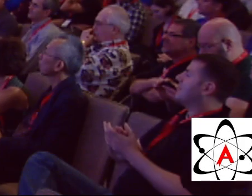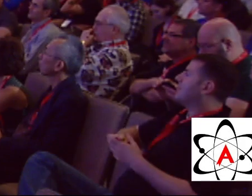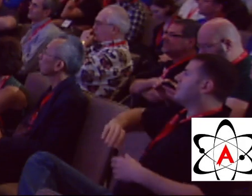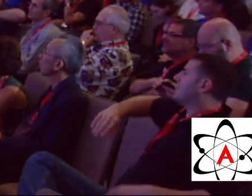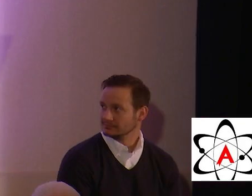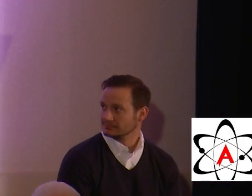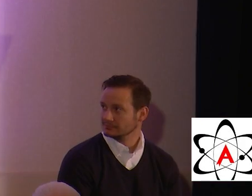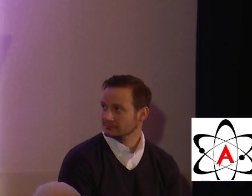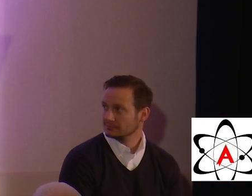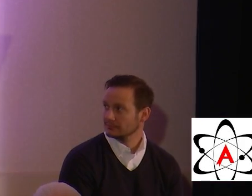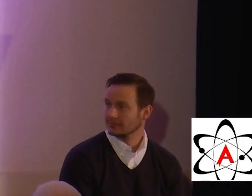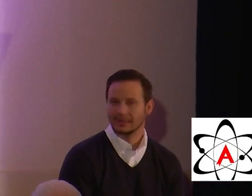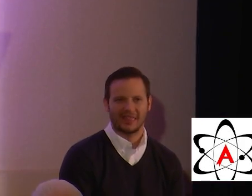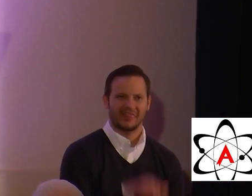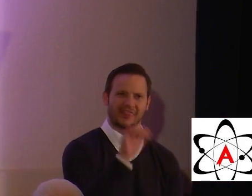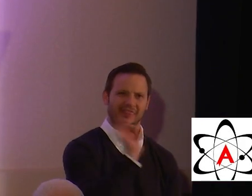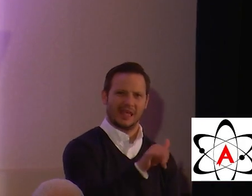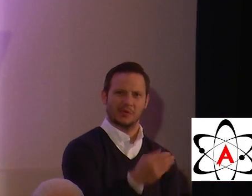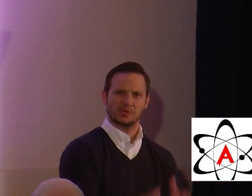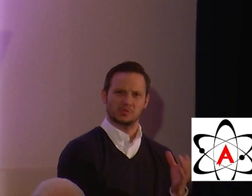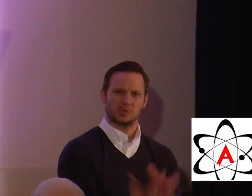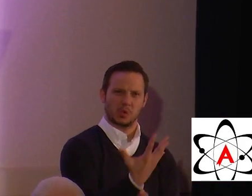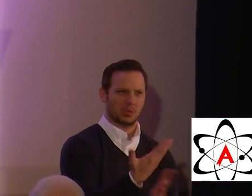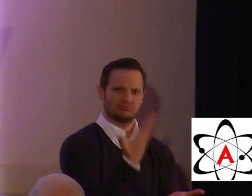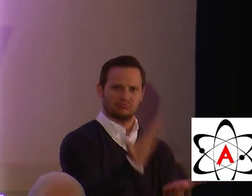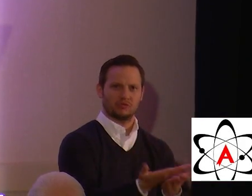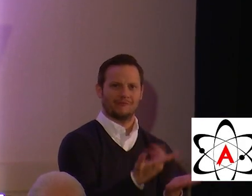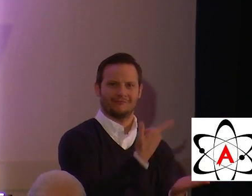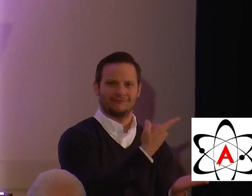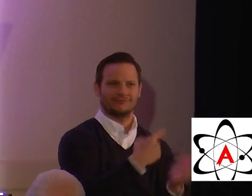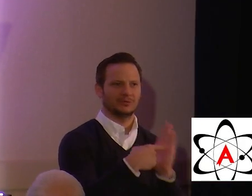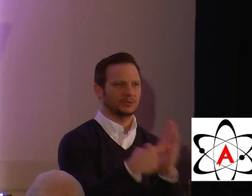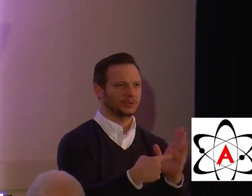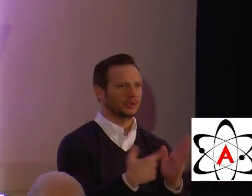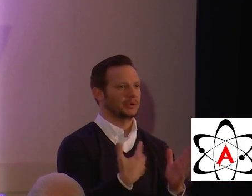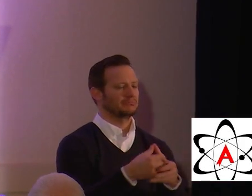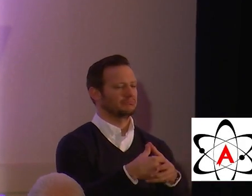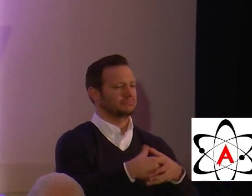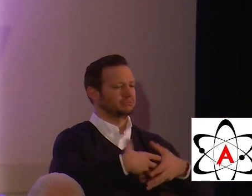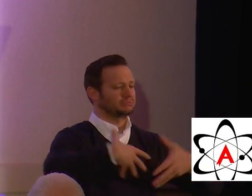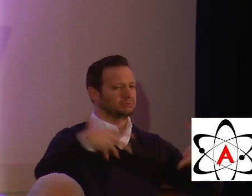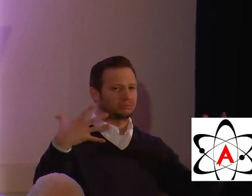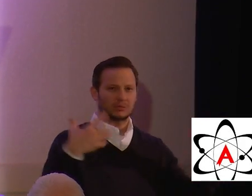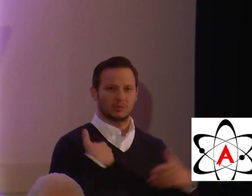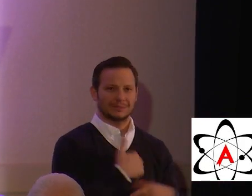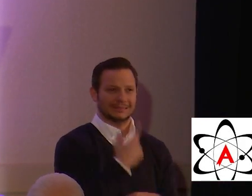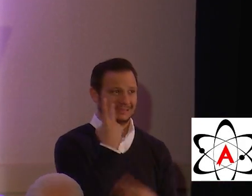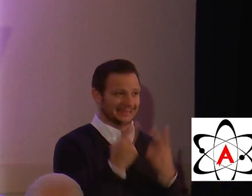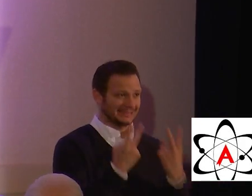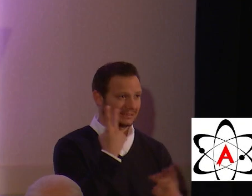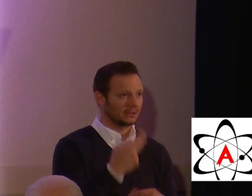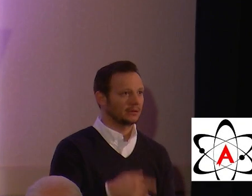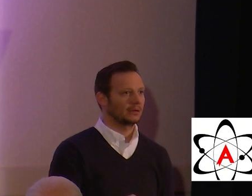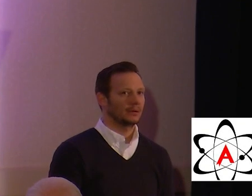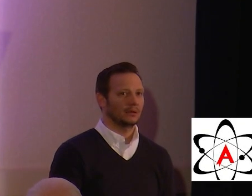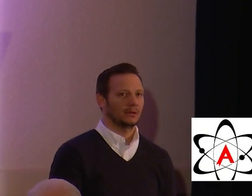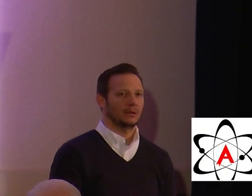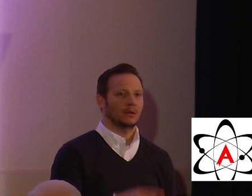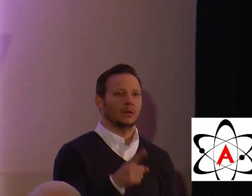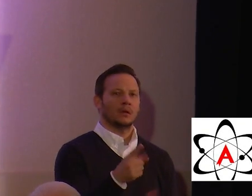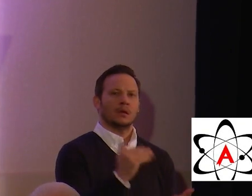This is the kind of growth that we're seeing. This is the kind of explosion that we're seeing. Poll after